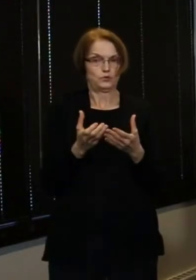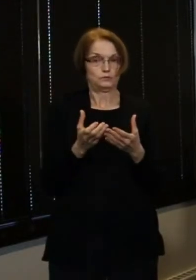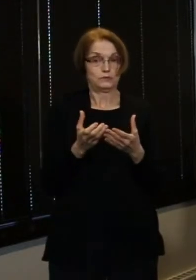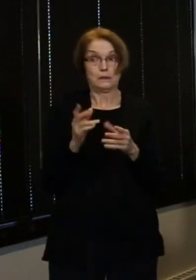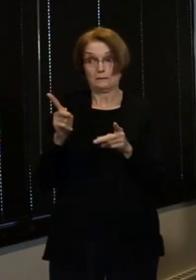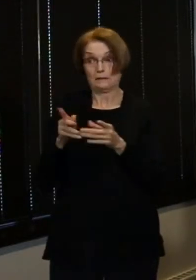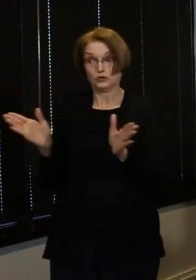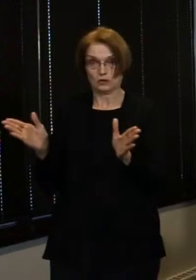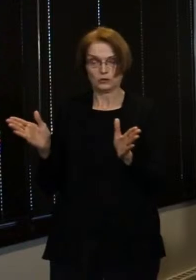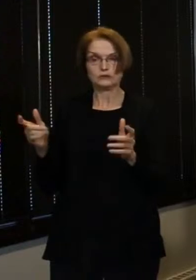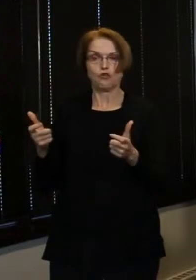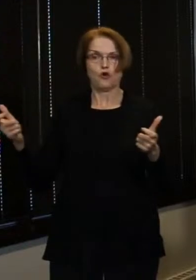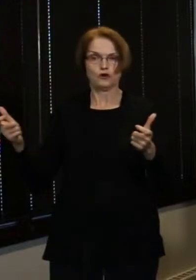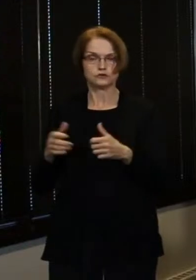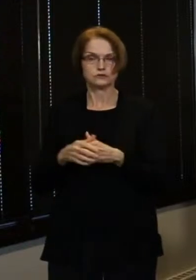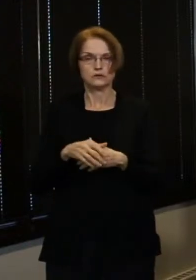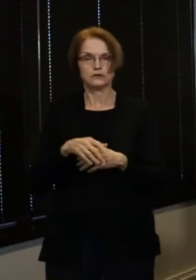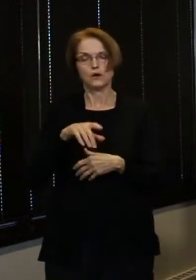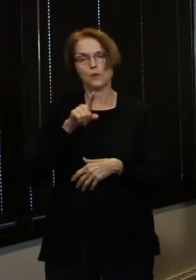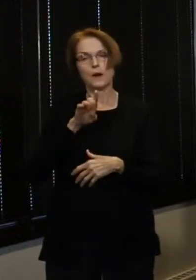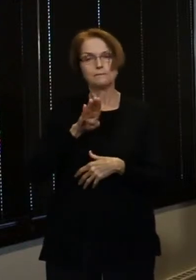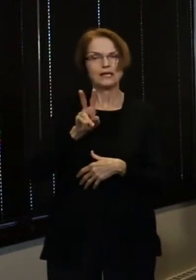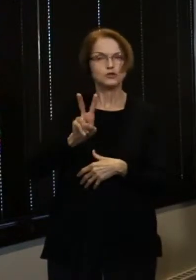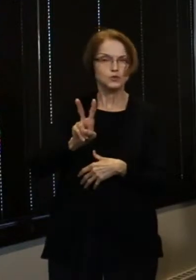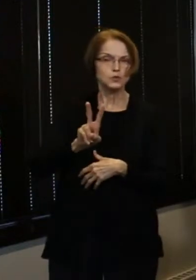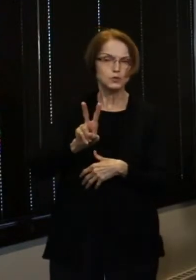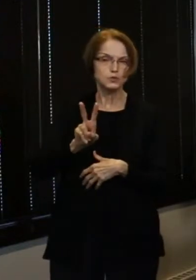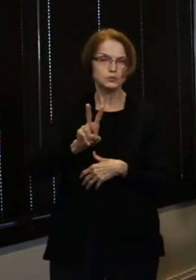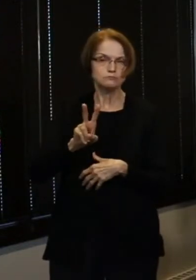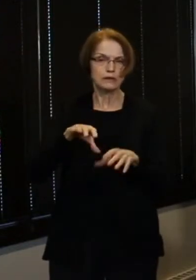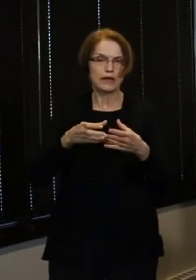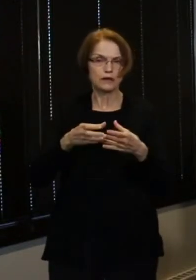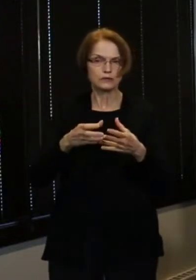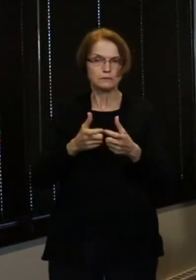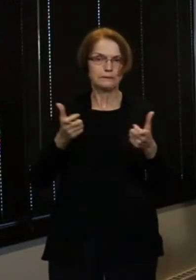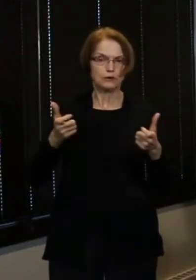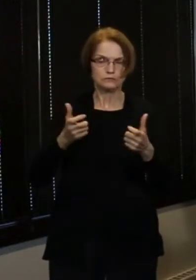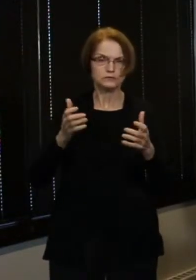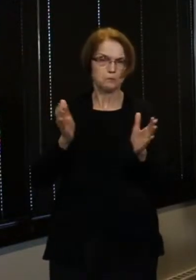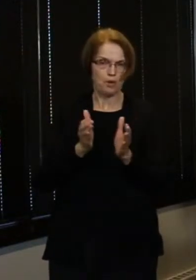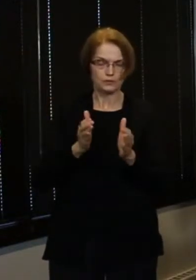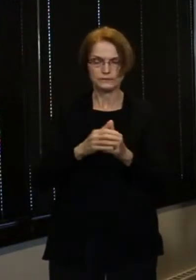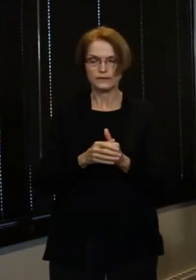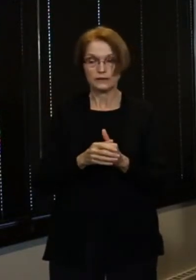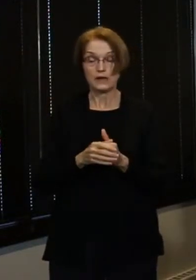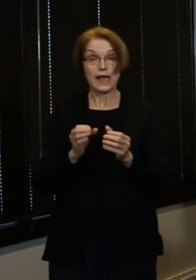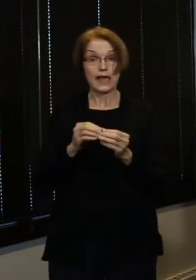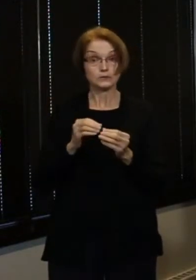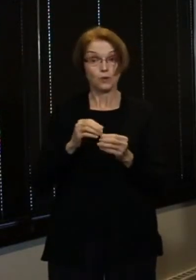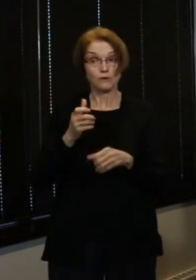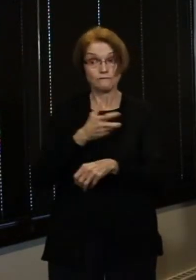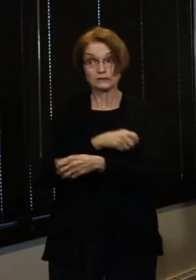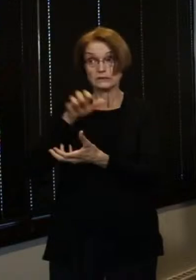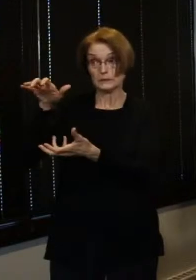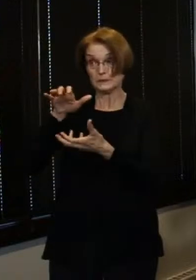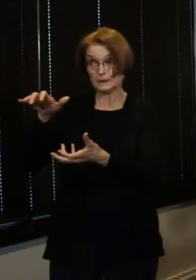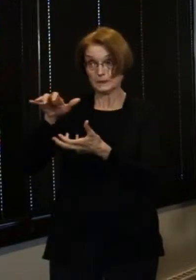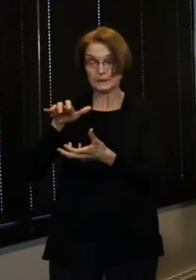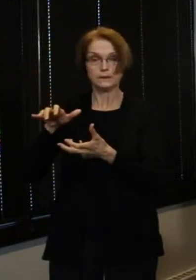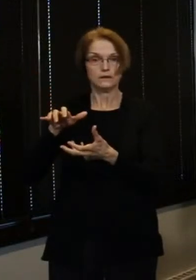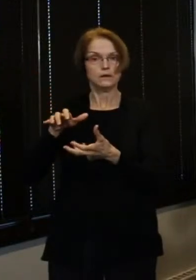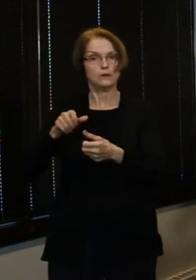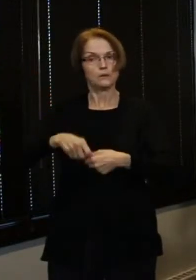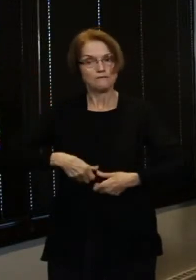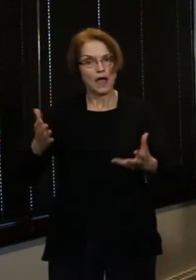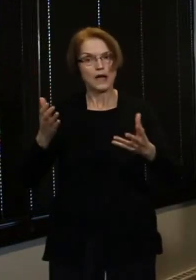public, so those people that are in the 1B2 categories. So as more vaccine rolls out and we get to vaccinate more